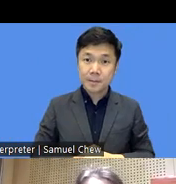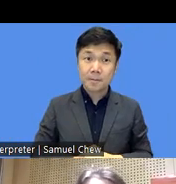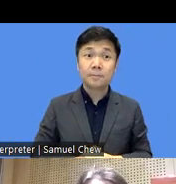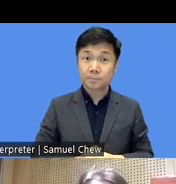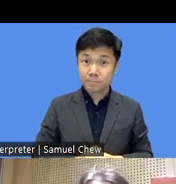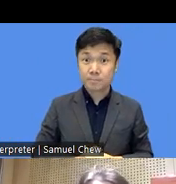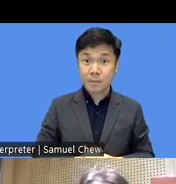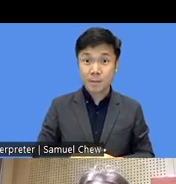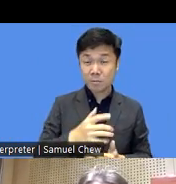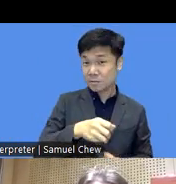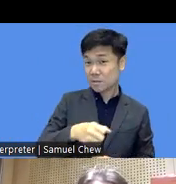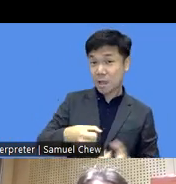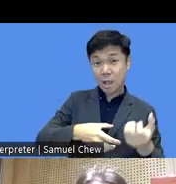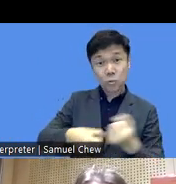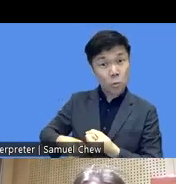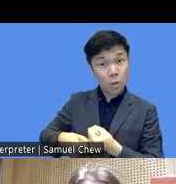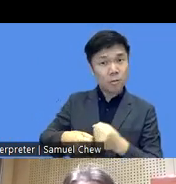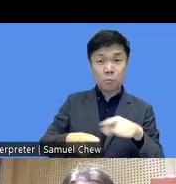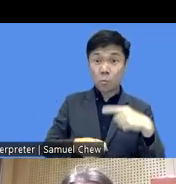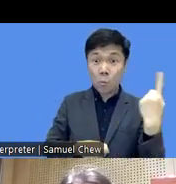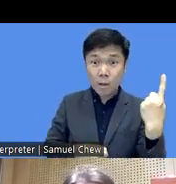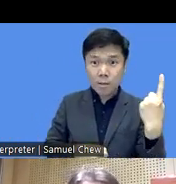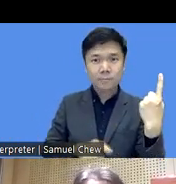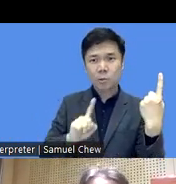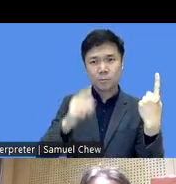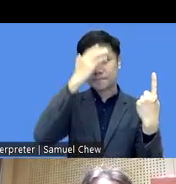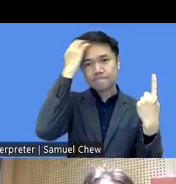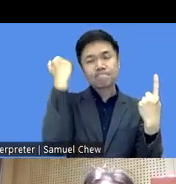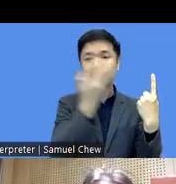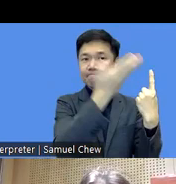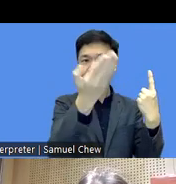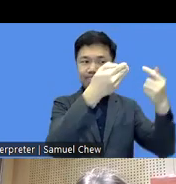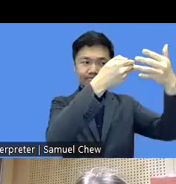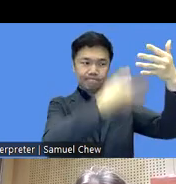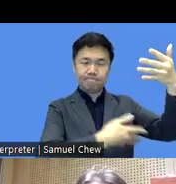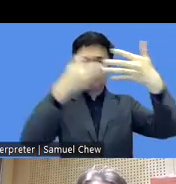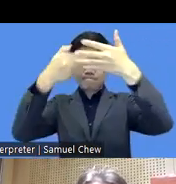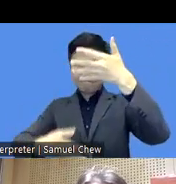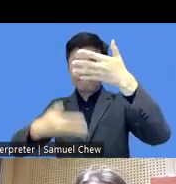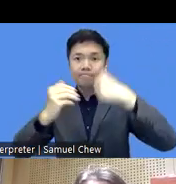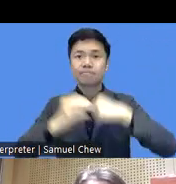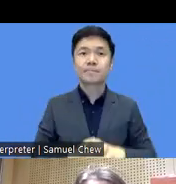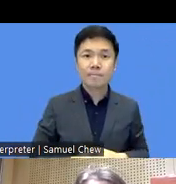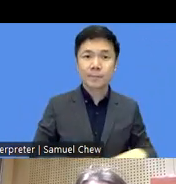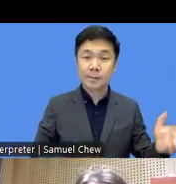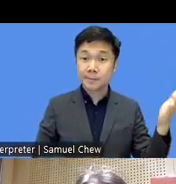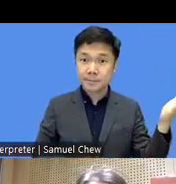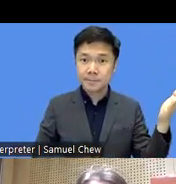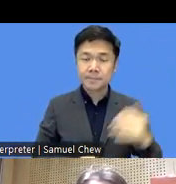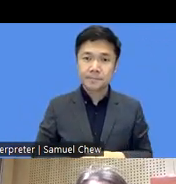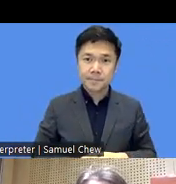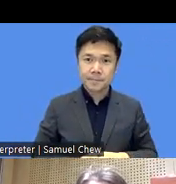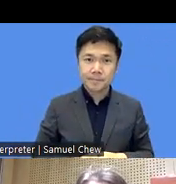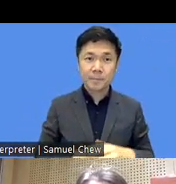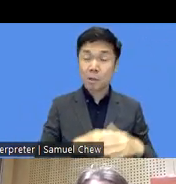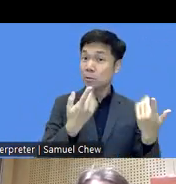and partnership approach. And on the slide, we have listed the different actors that